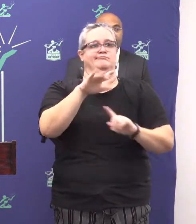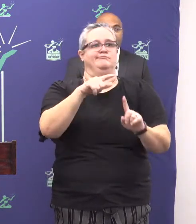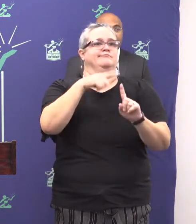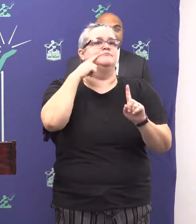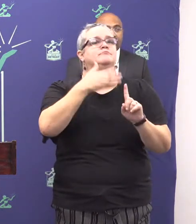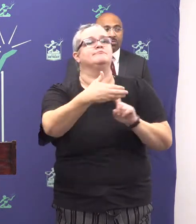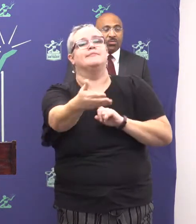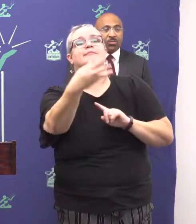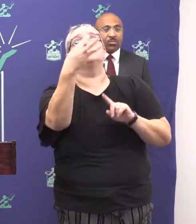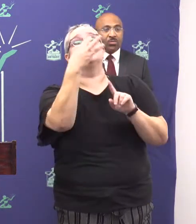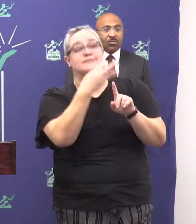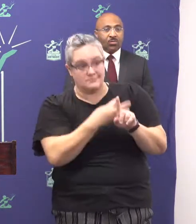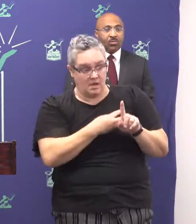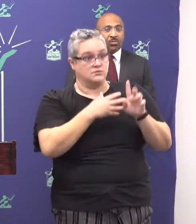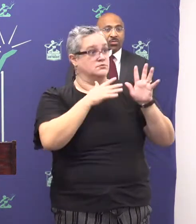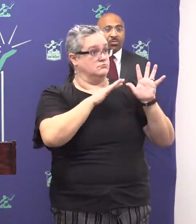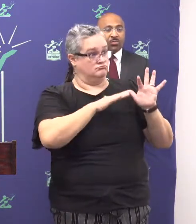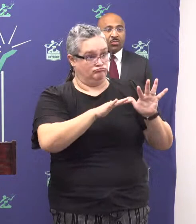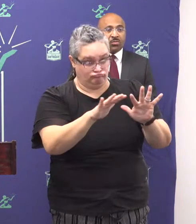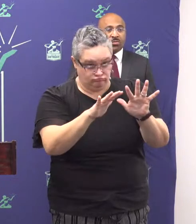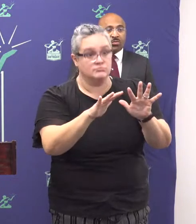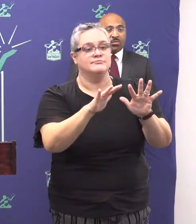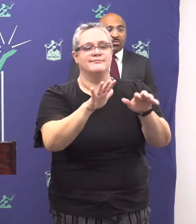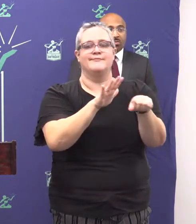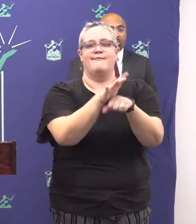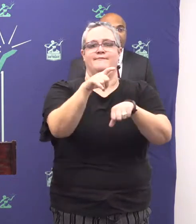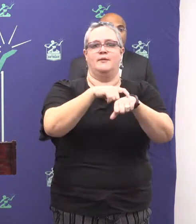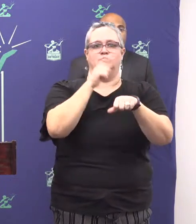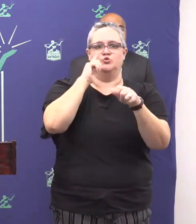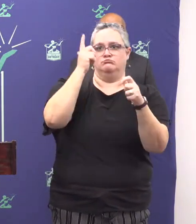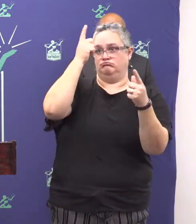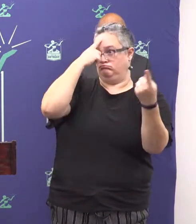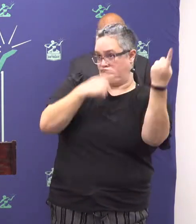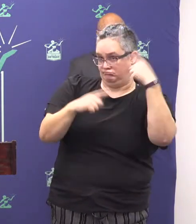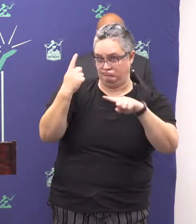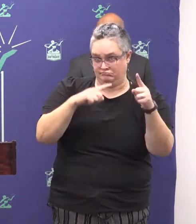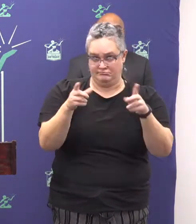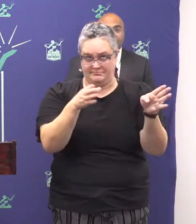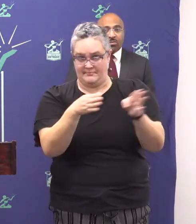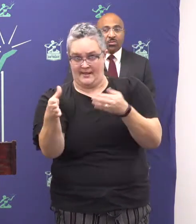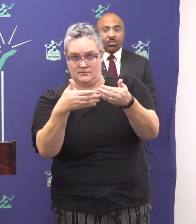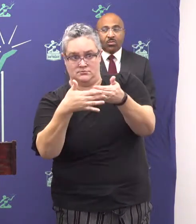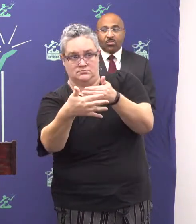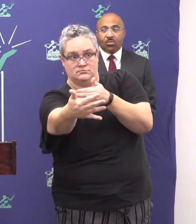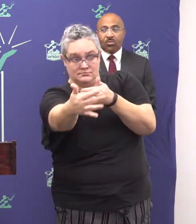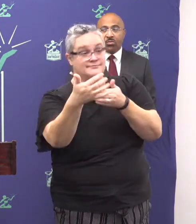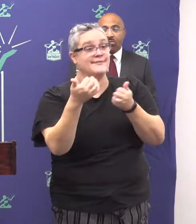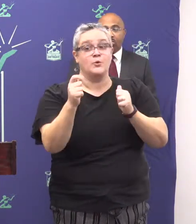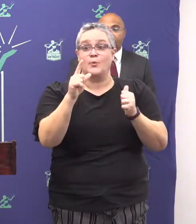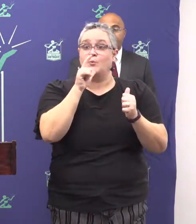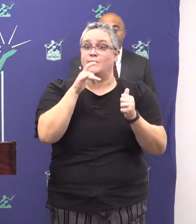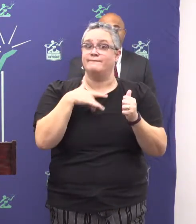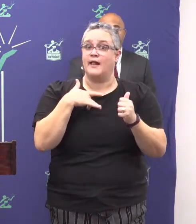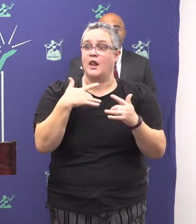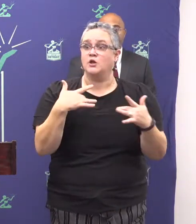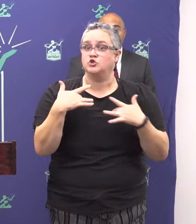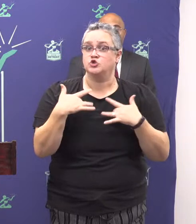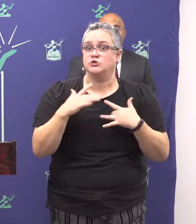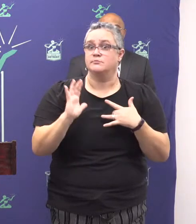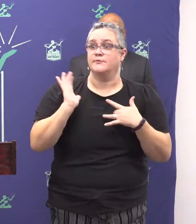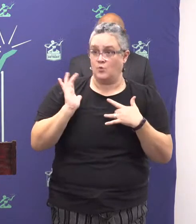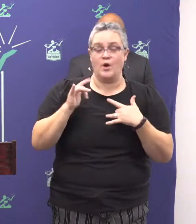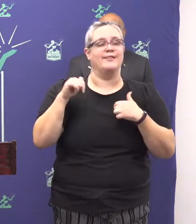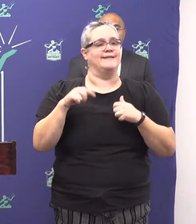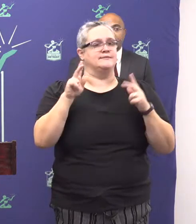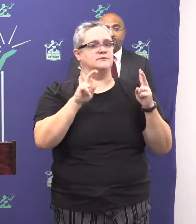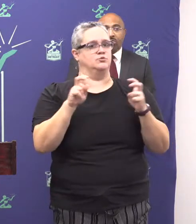the next 6 months, and that gives us time to put a permanent plan in place. Anybody that was concerned before, this issue